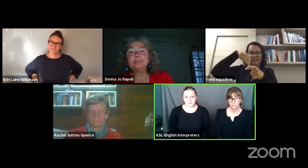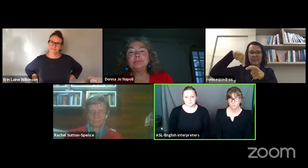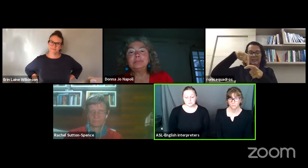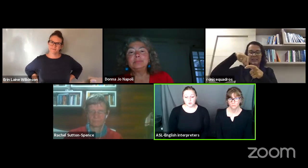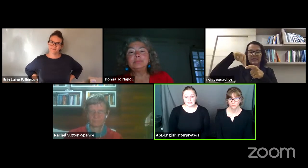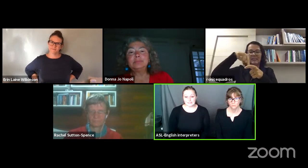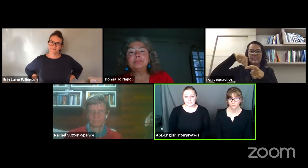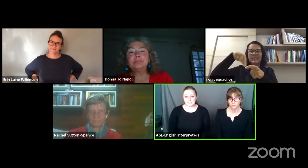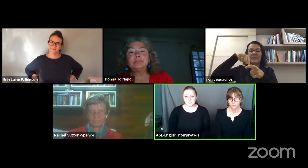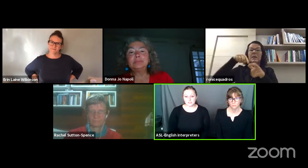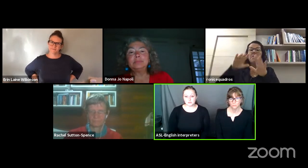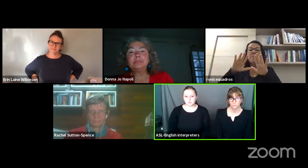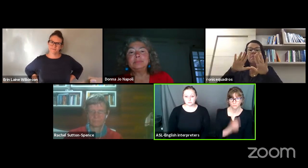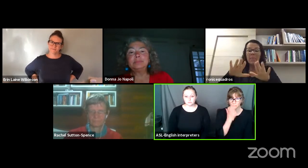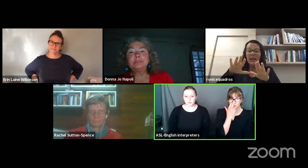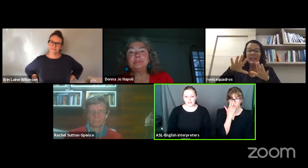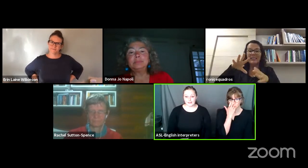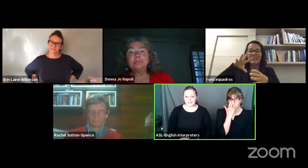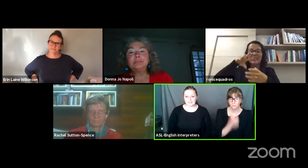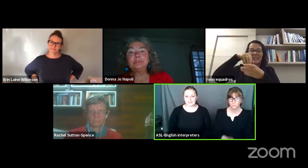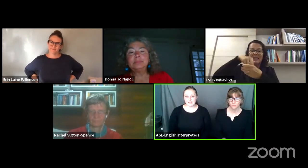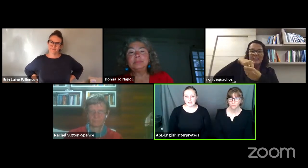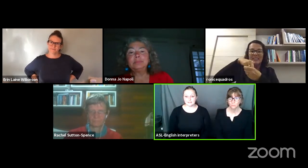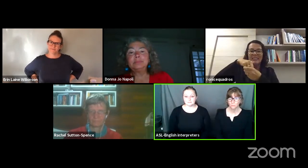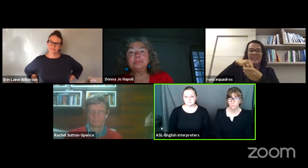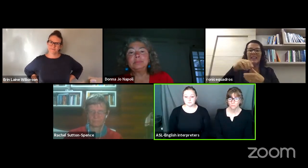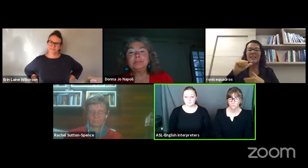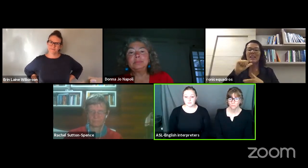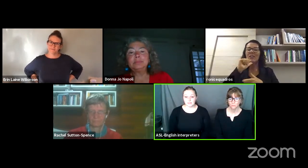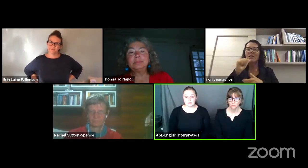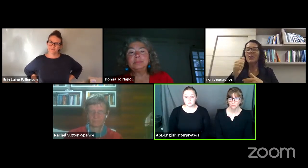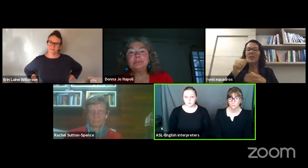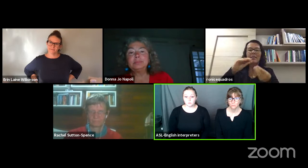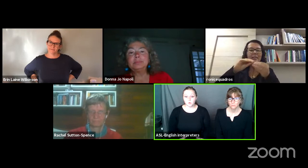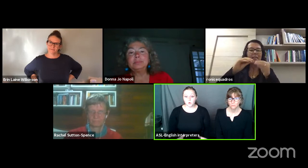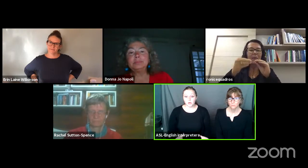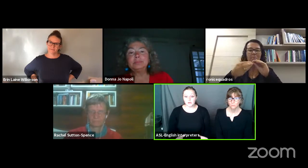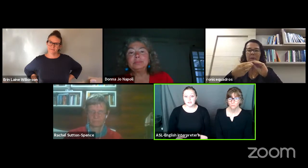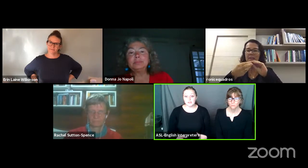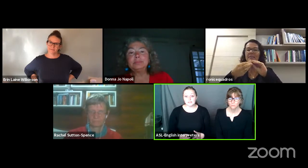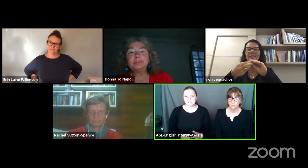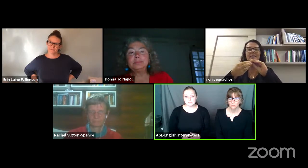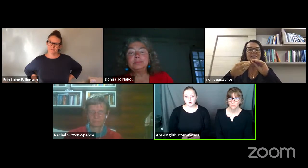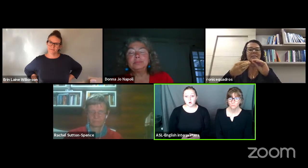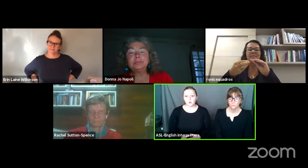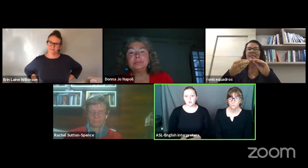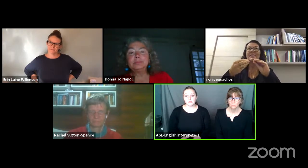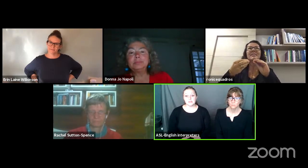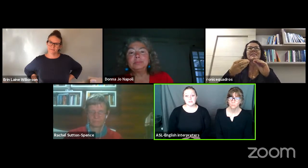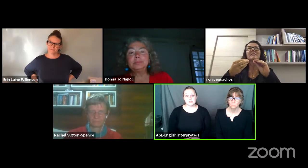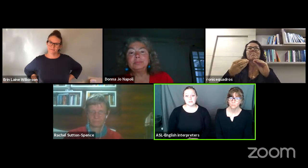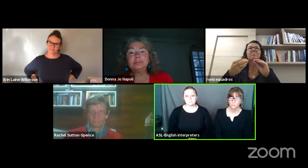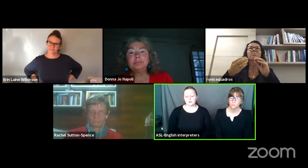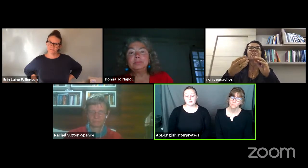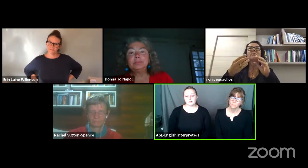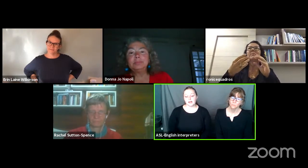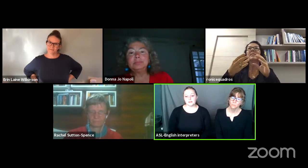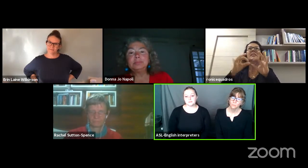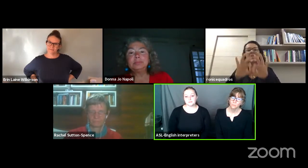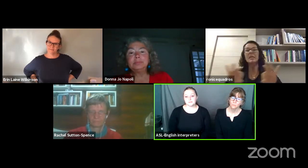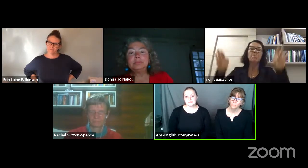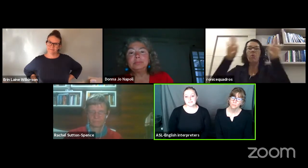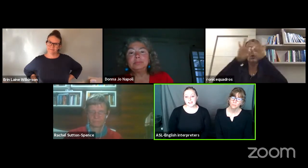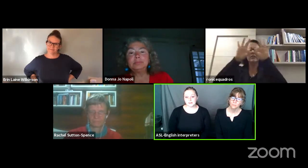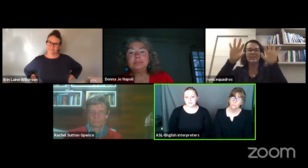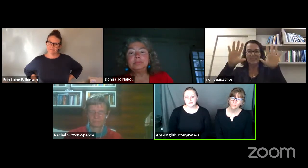there is an importance to recognizing that more small number